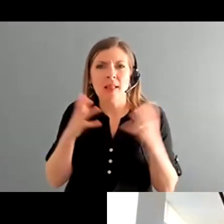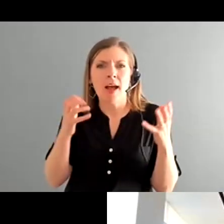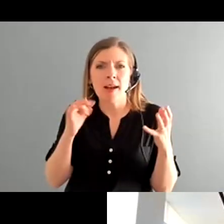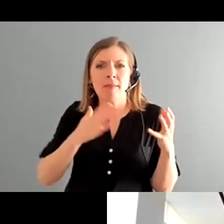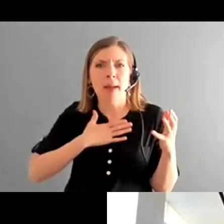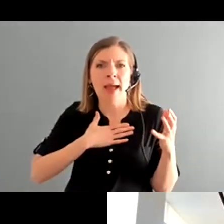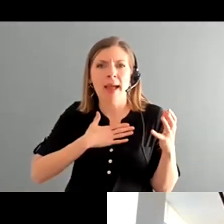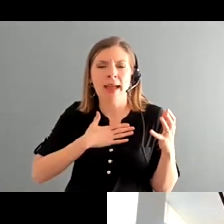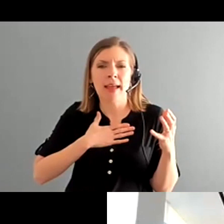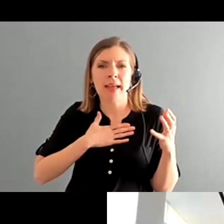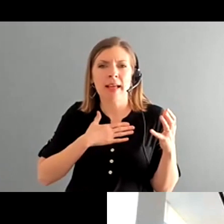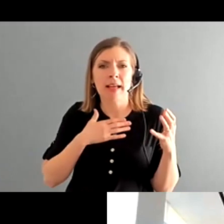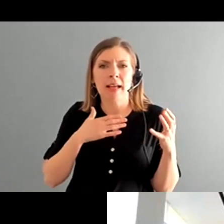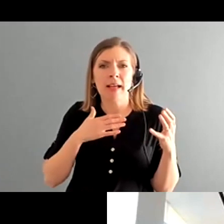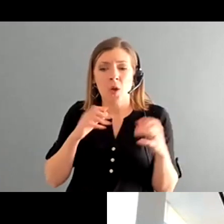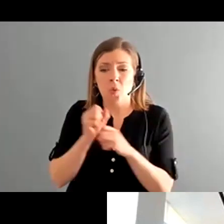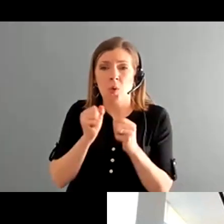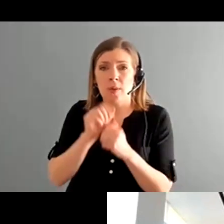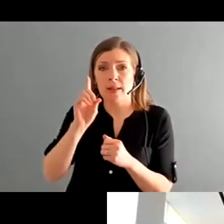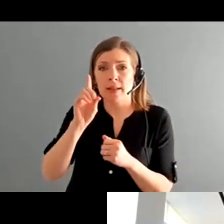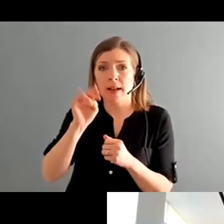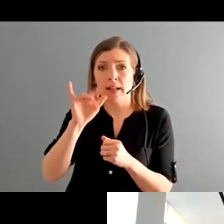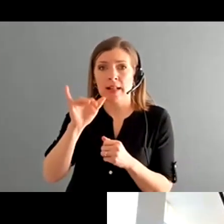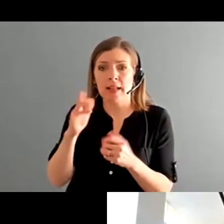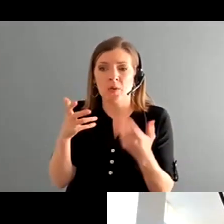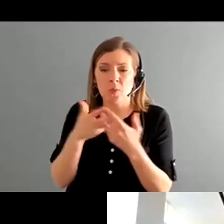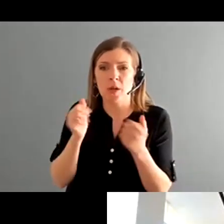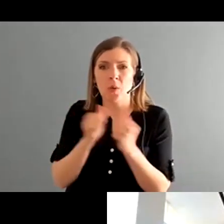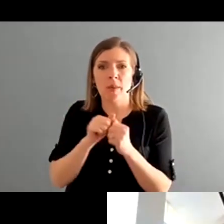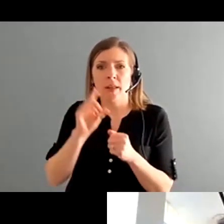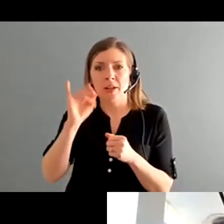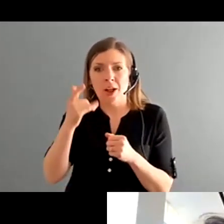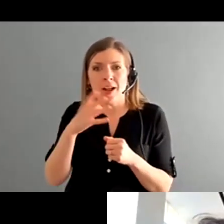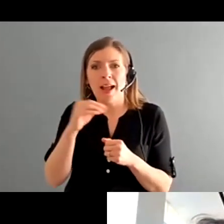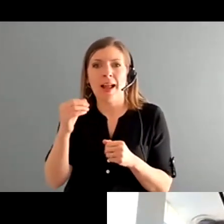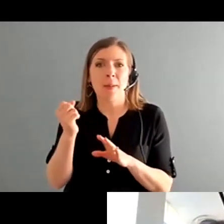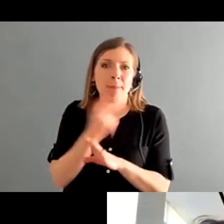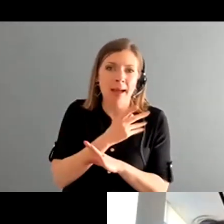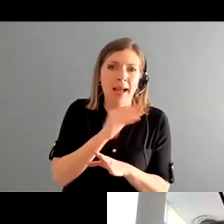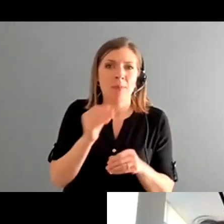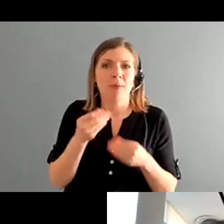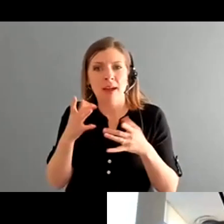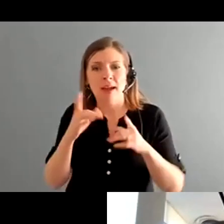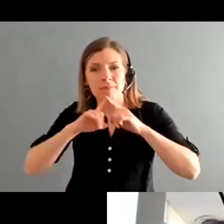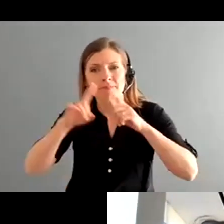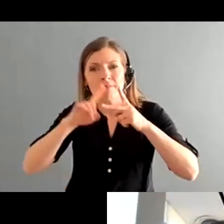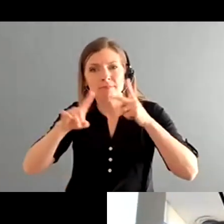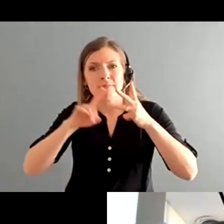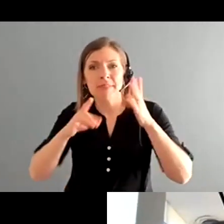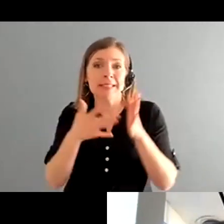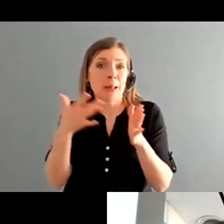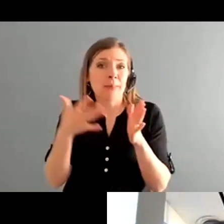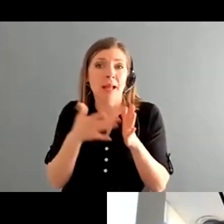my attempts to work with Dunkley has been like riddled with doubt and having to double back and providing multiple,